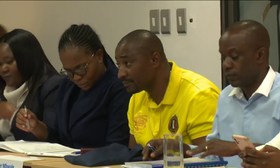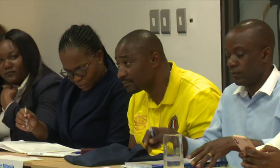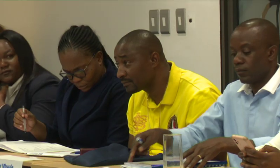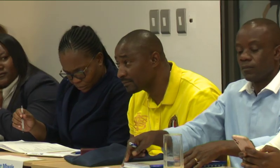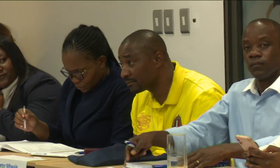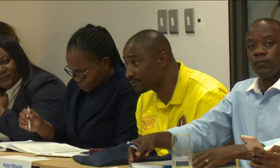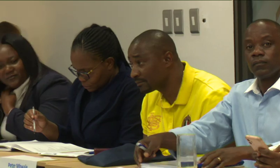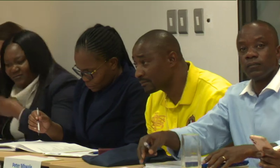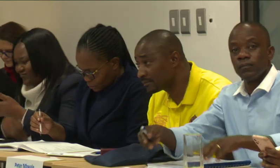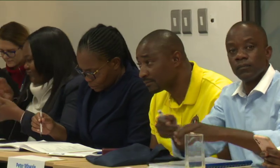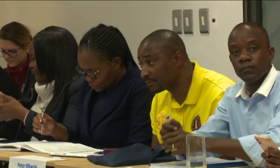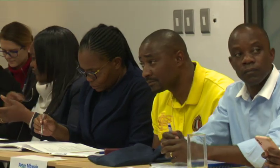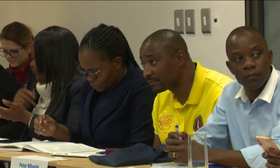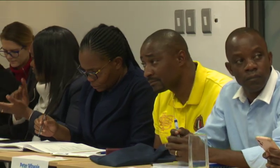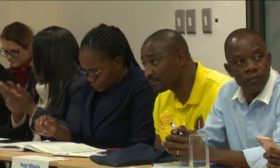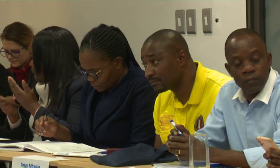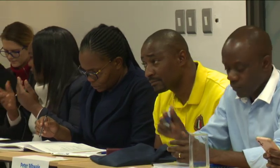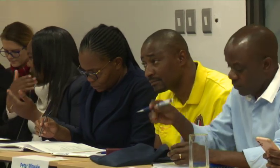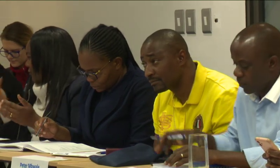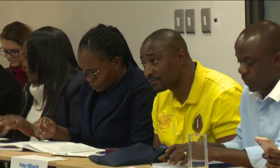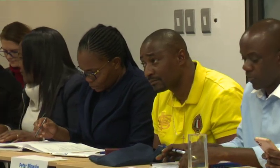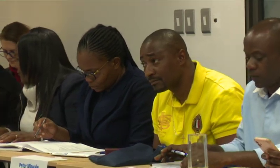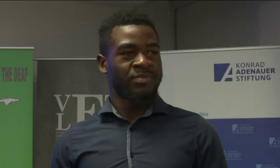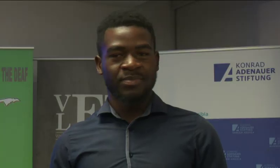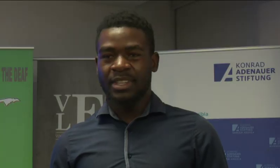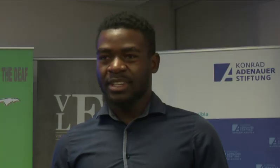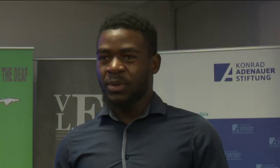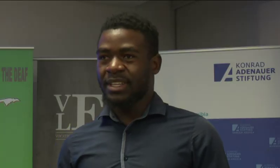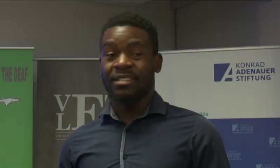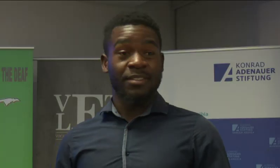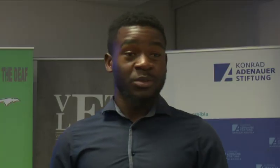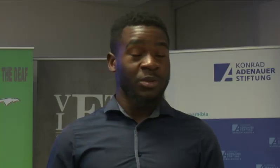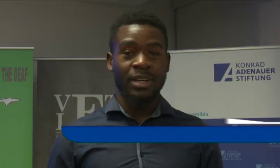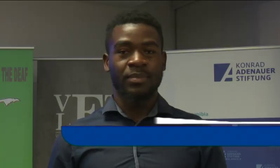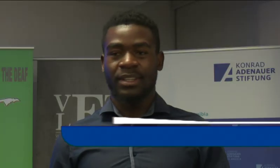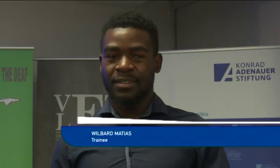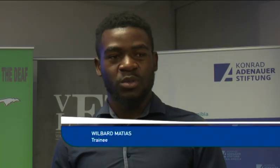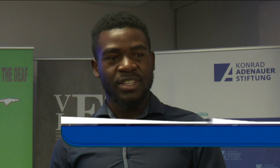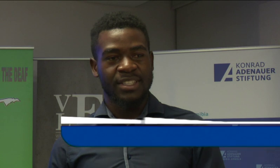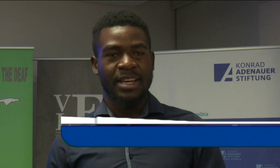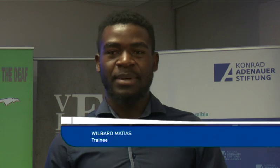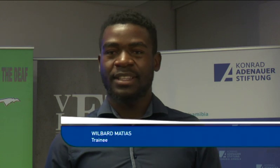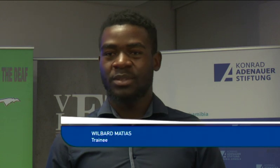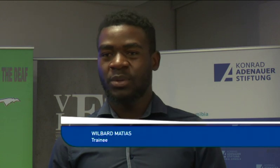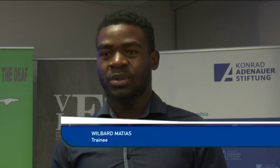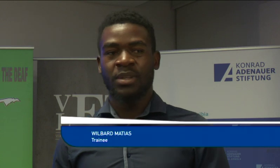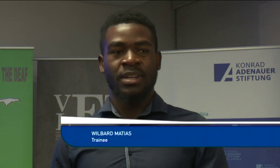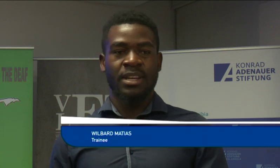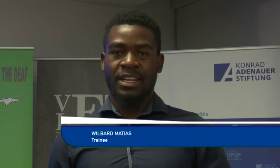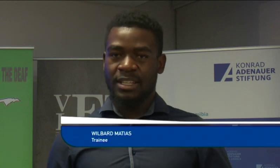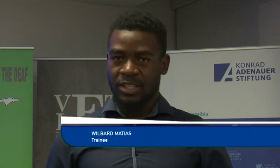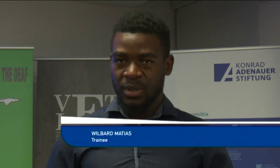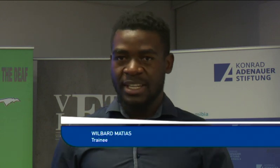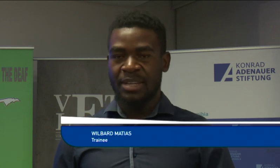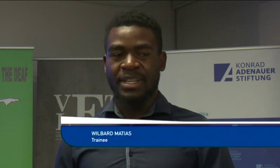know. Confident as well. And it started off in school. There were students among the